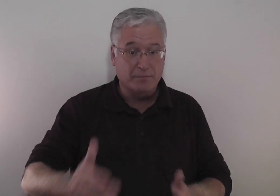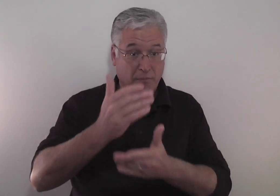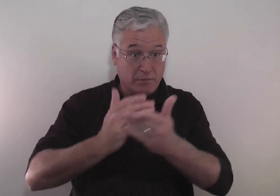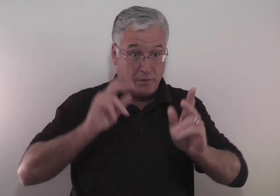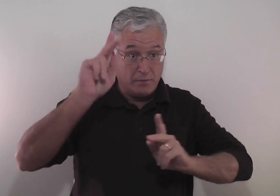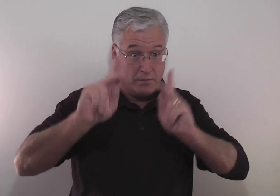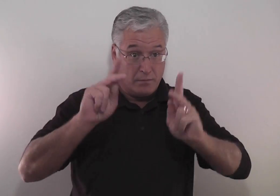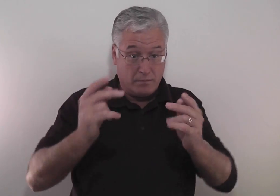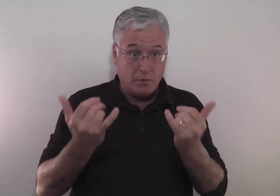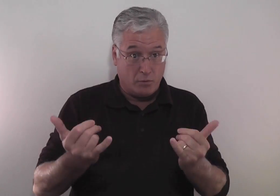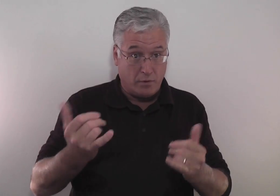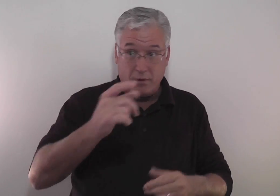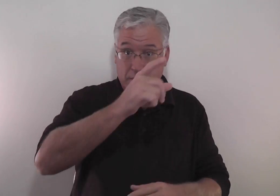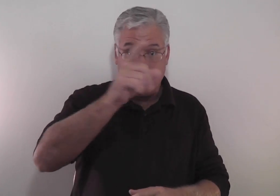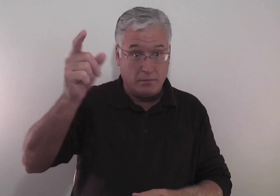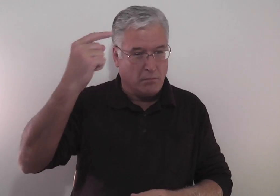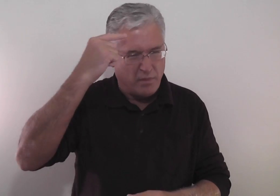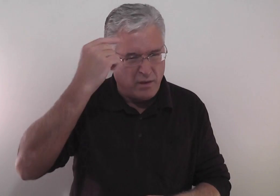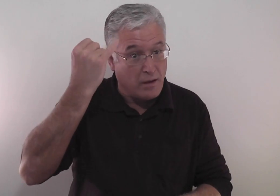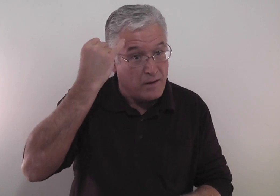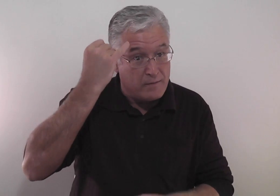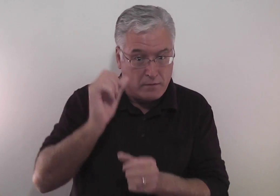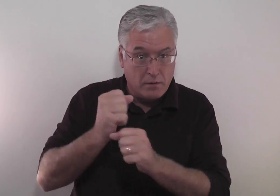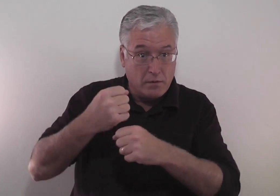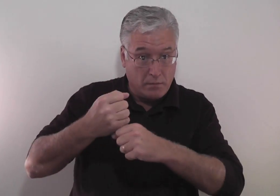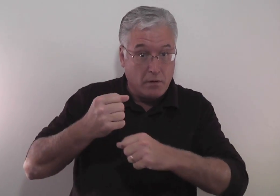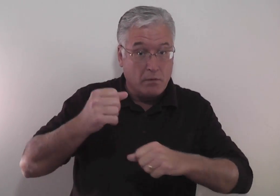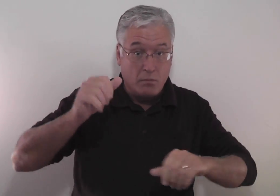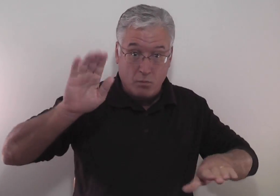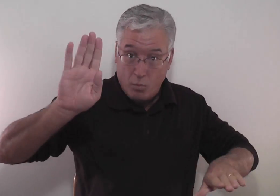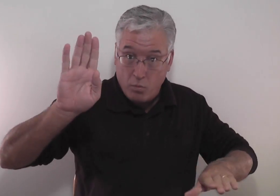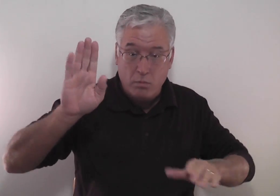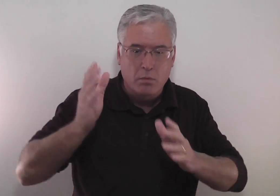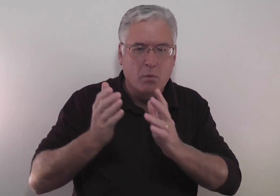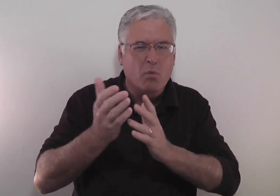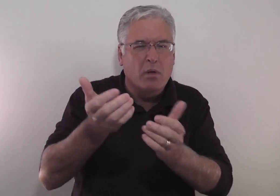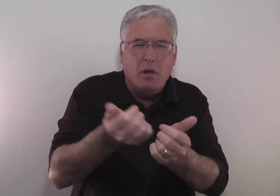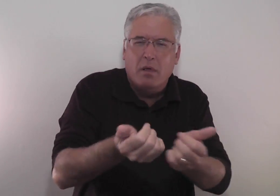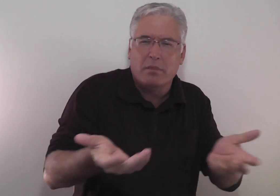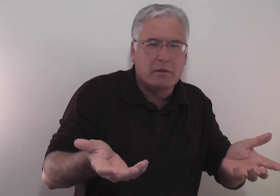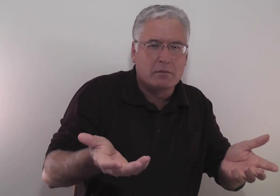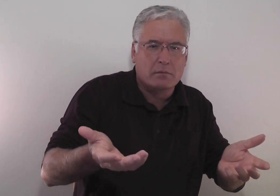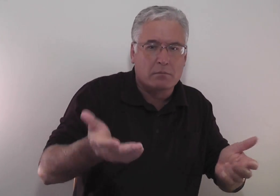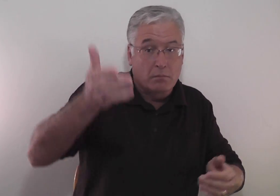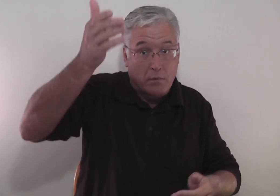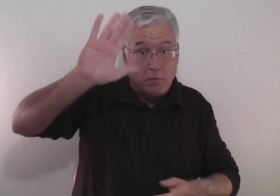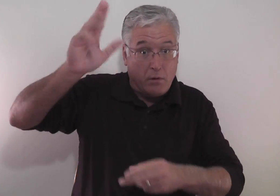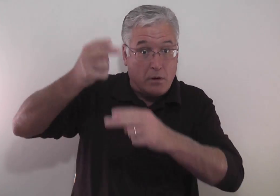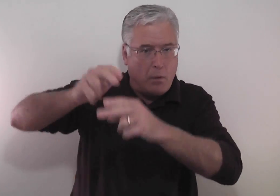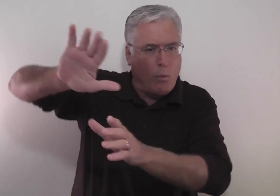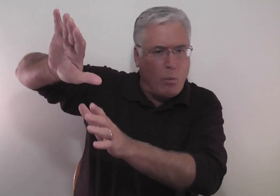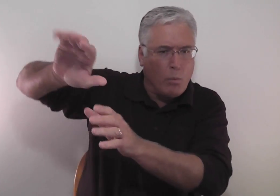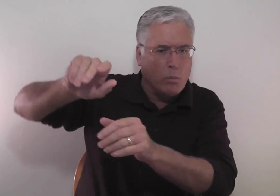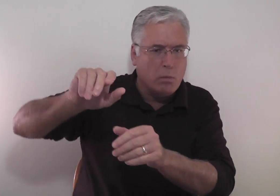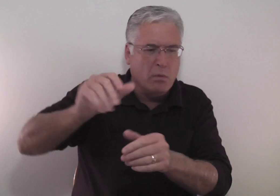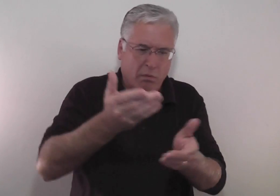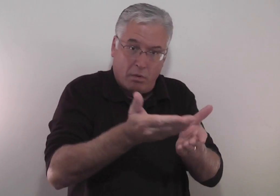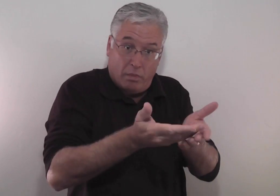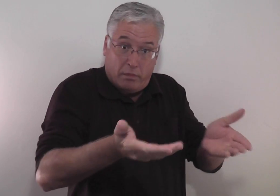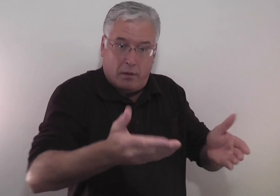Some people today, they think that if they make a vow and they use it under the name of things and don't use it in